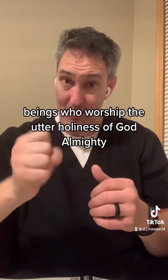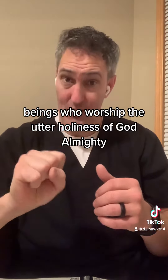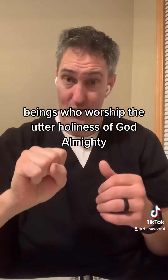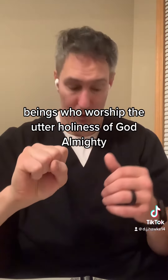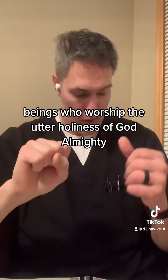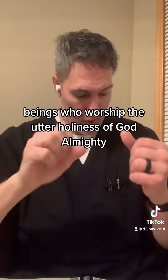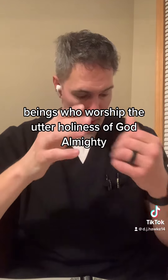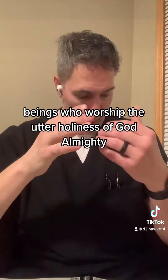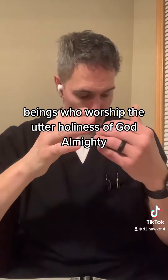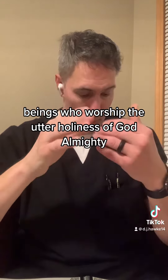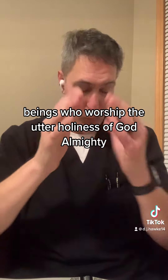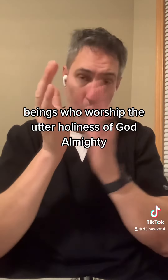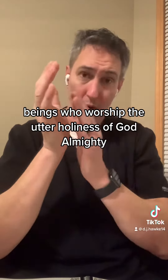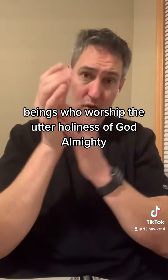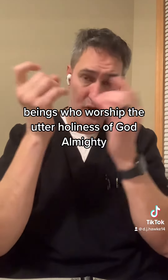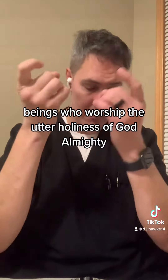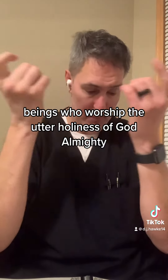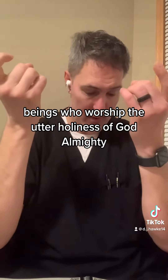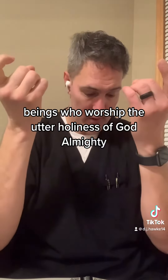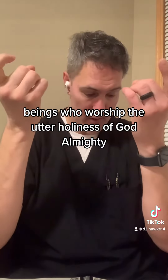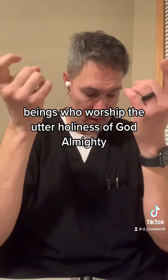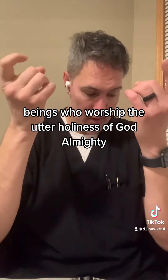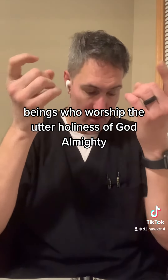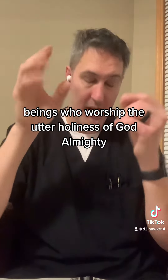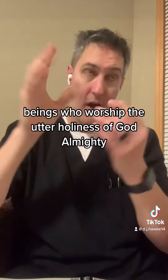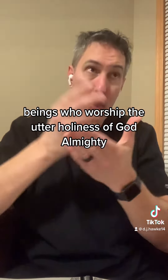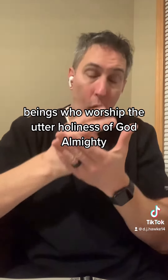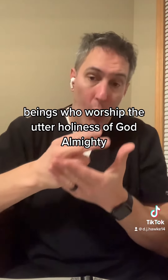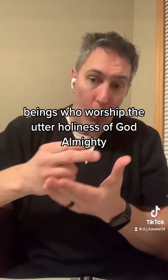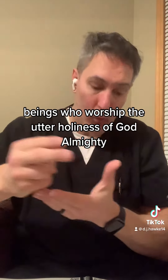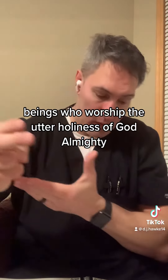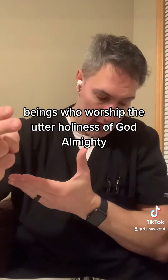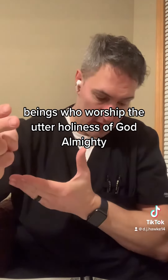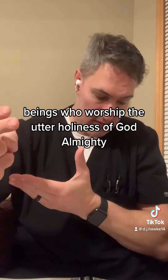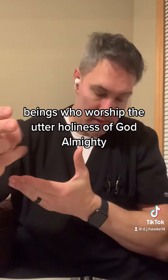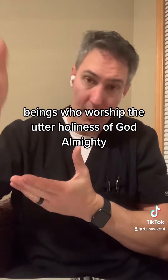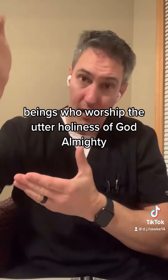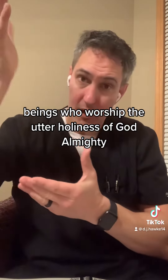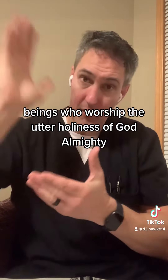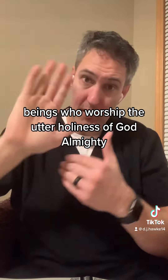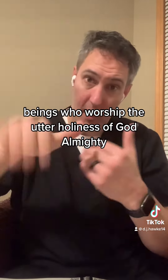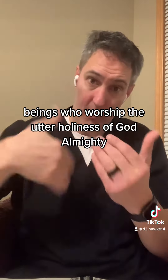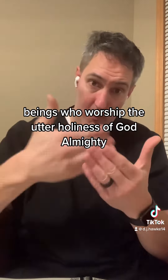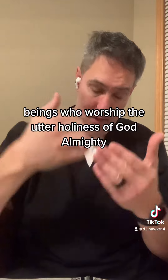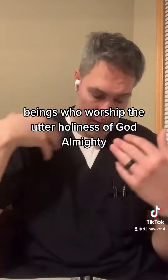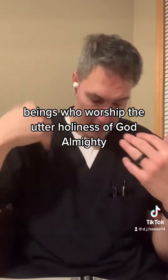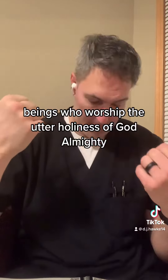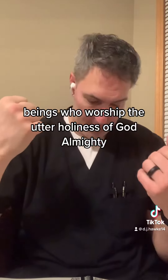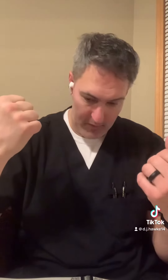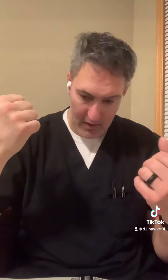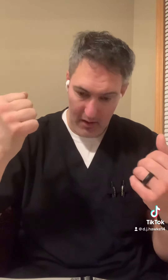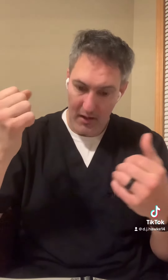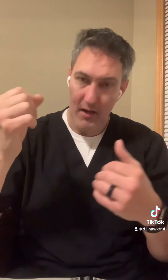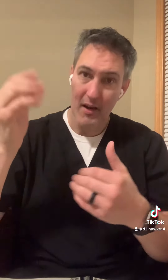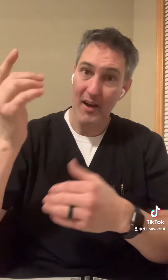beings who worship the utter holiness of God Almighty.